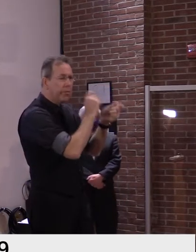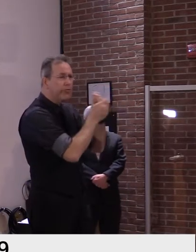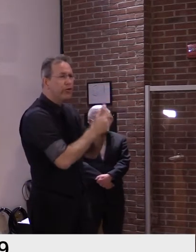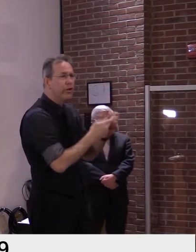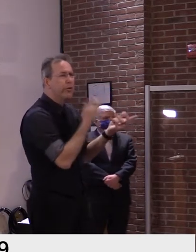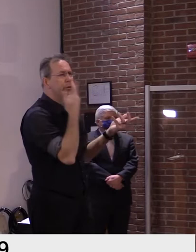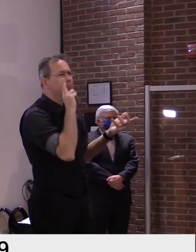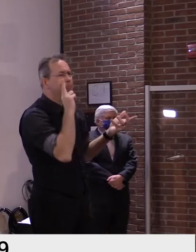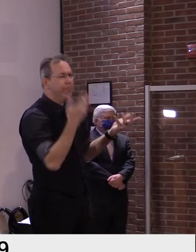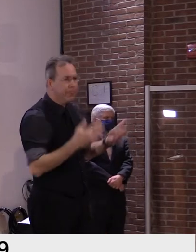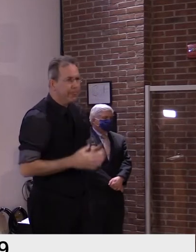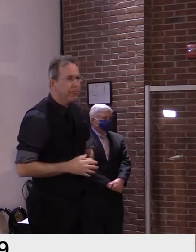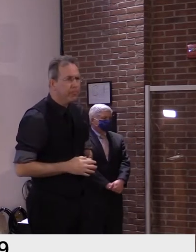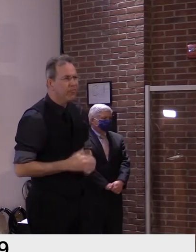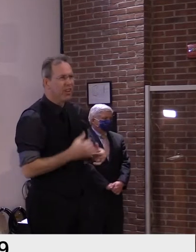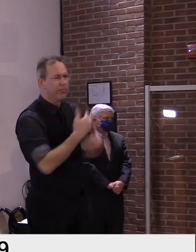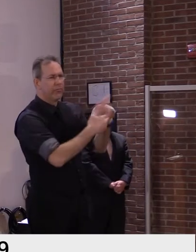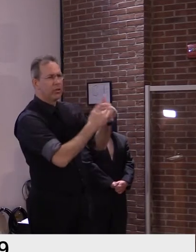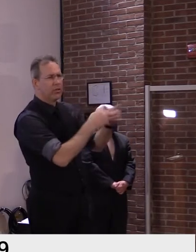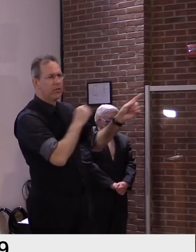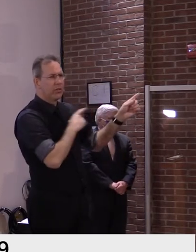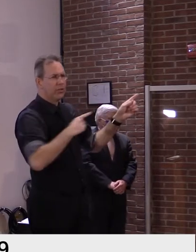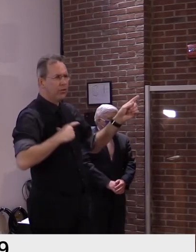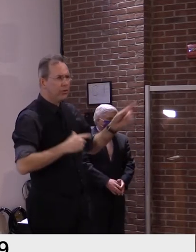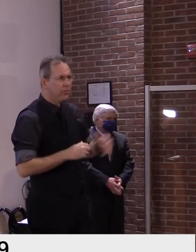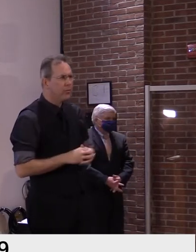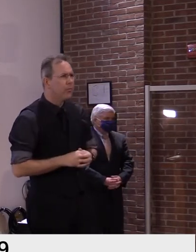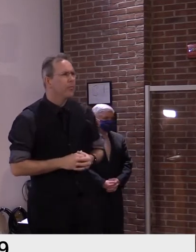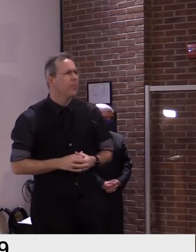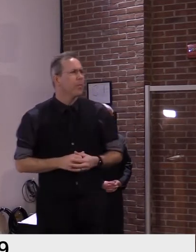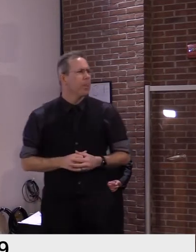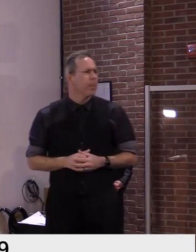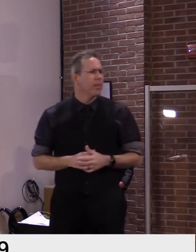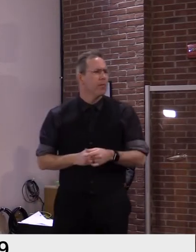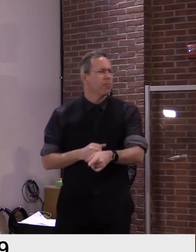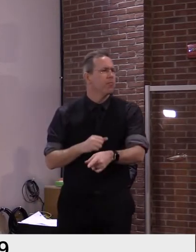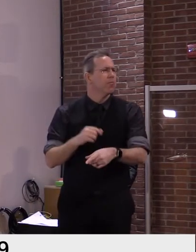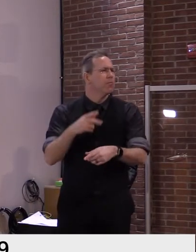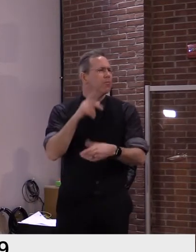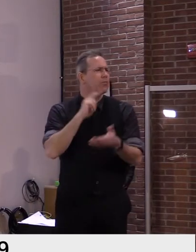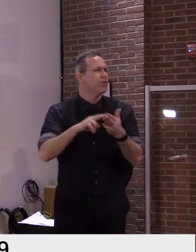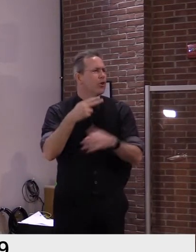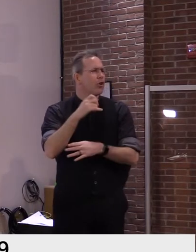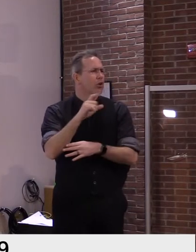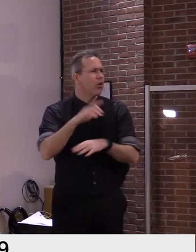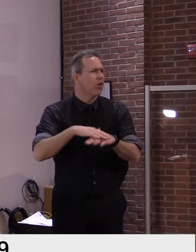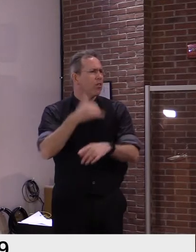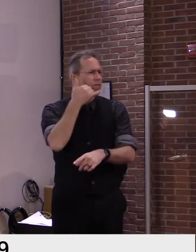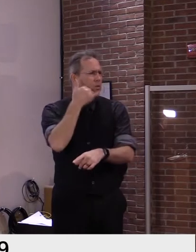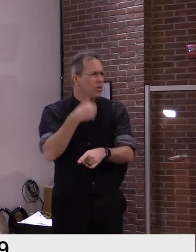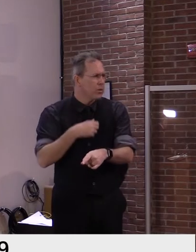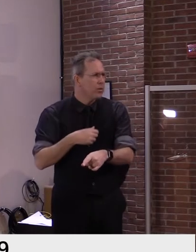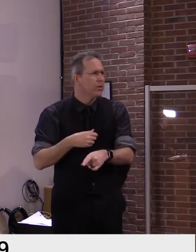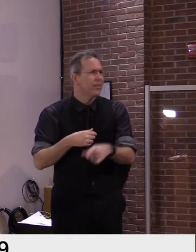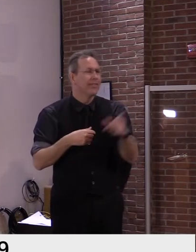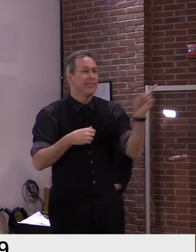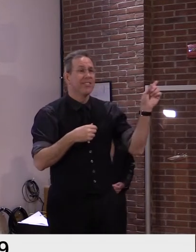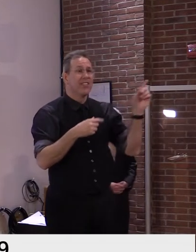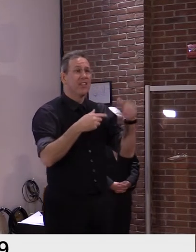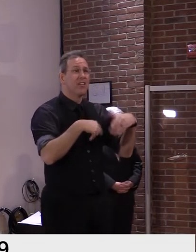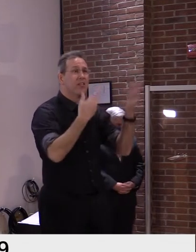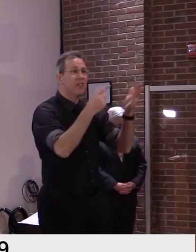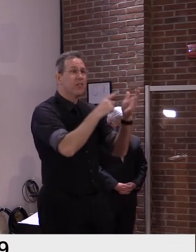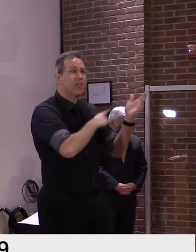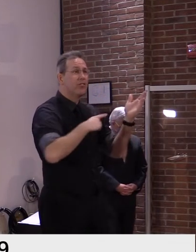Okay. Yeah, and I apologize. I don't know the answer to your specific question because things are changing daily, so I don't know how it